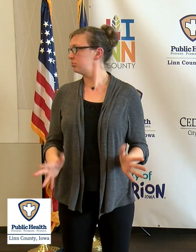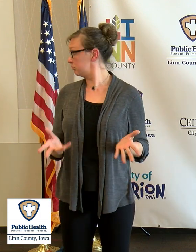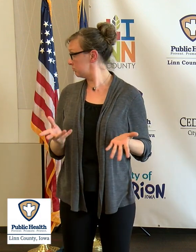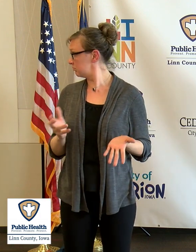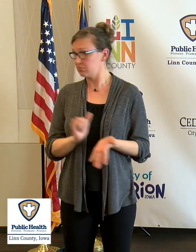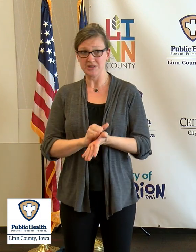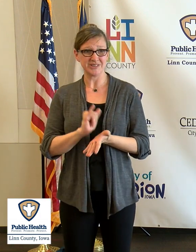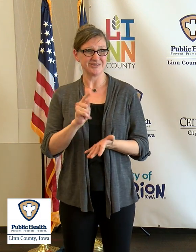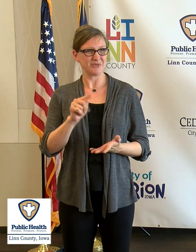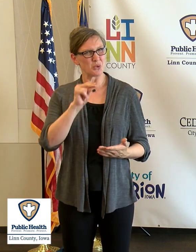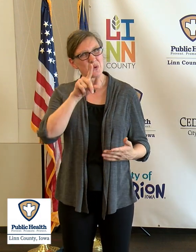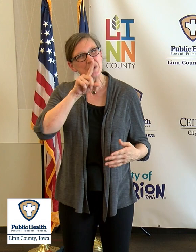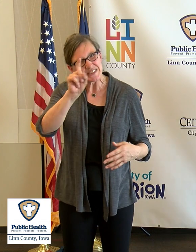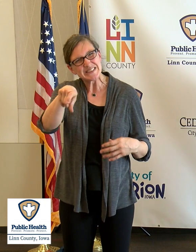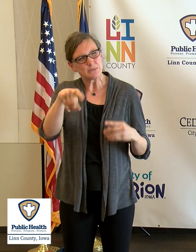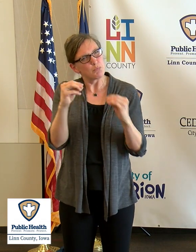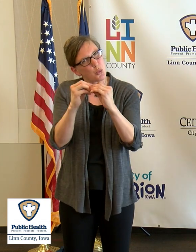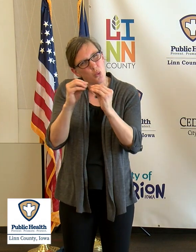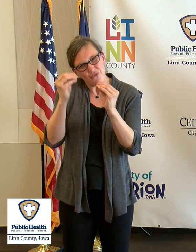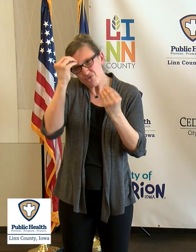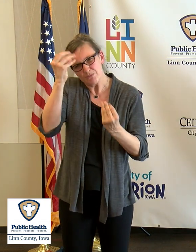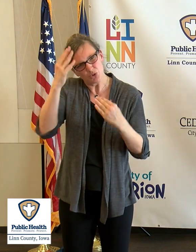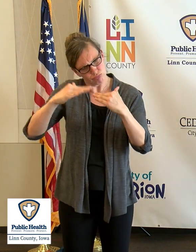simple metrics.